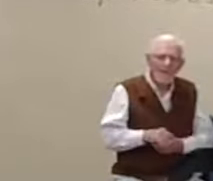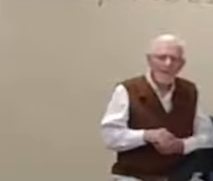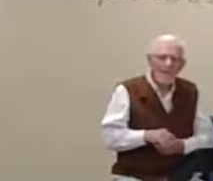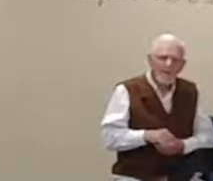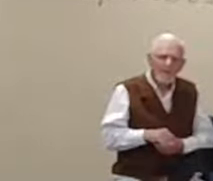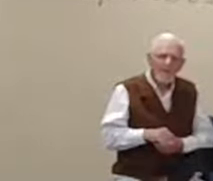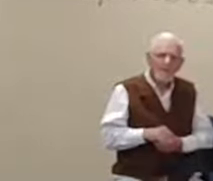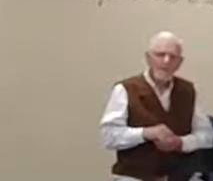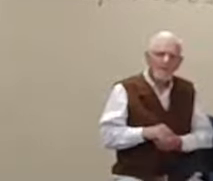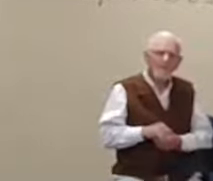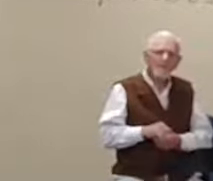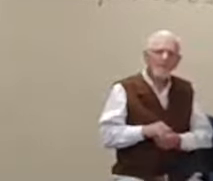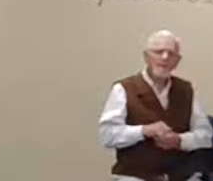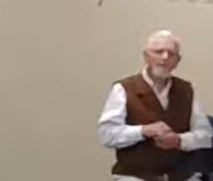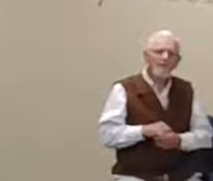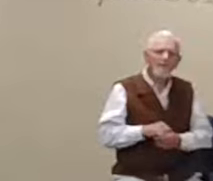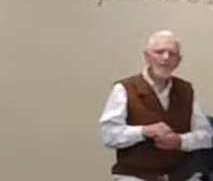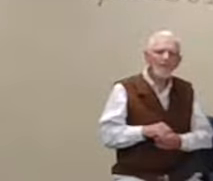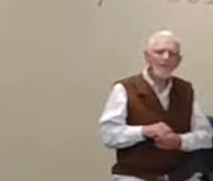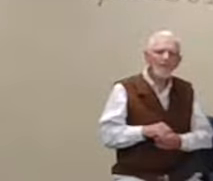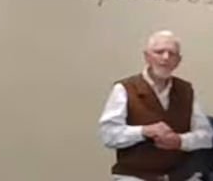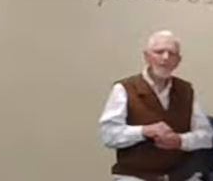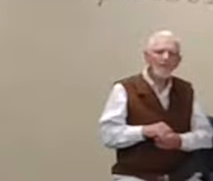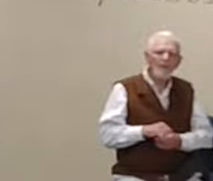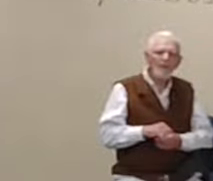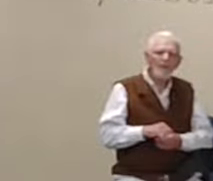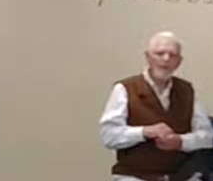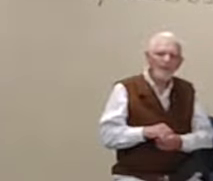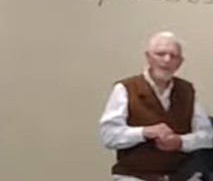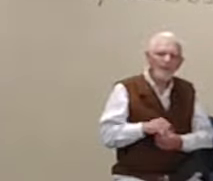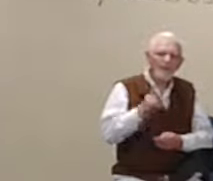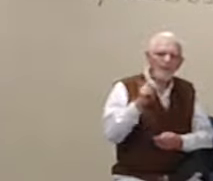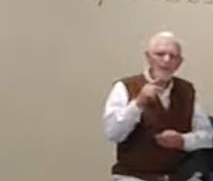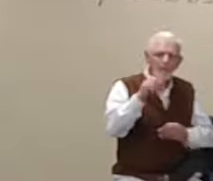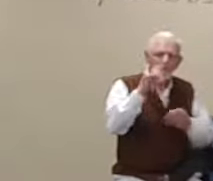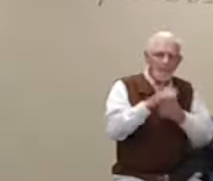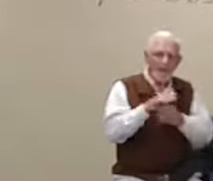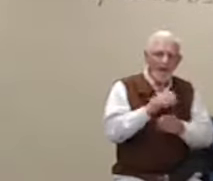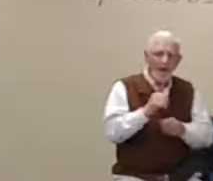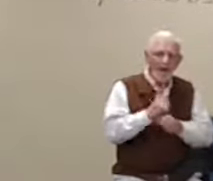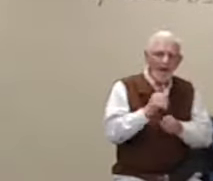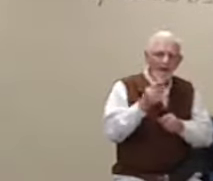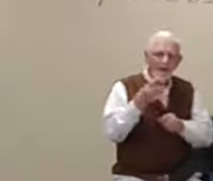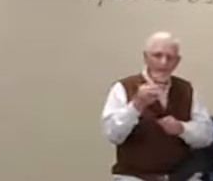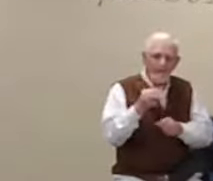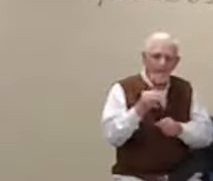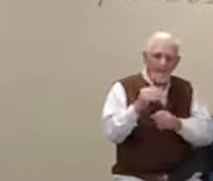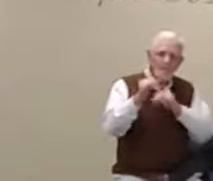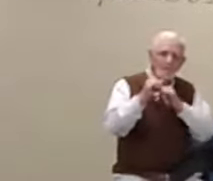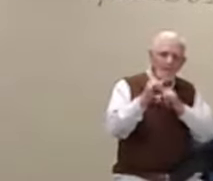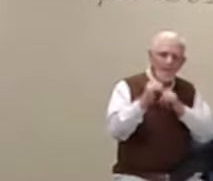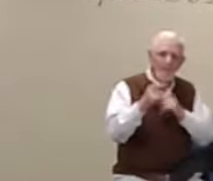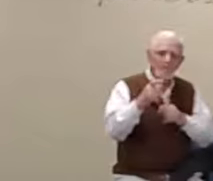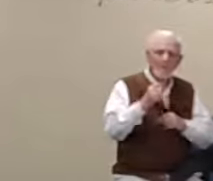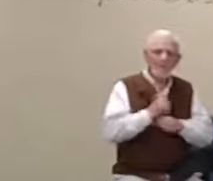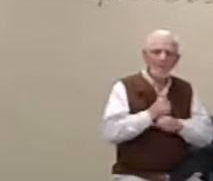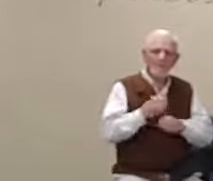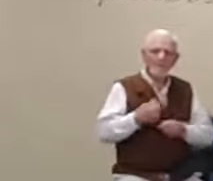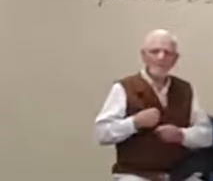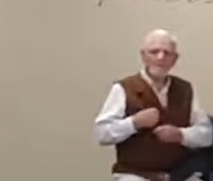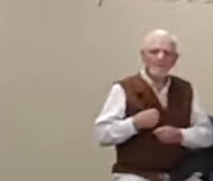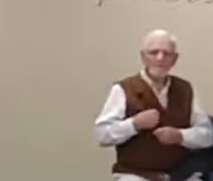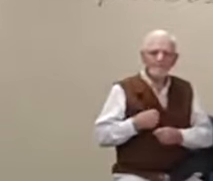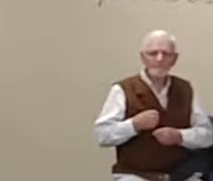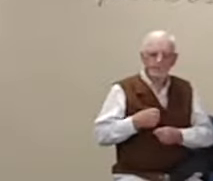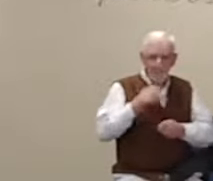All right? Do you believe, it says, and hast loved them as thou hast loved me?